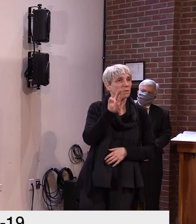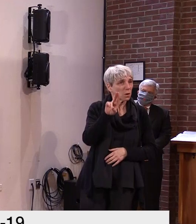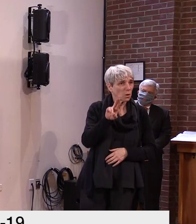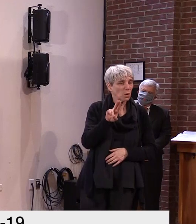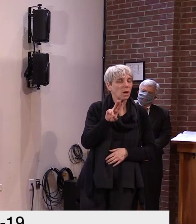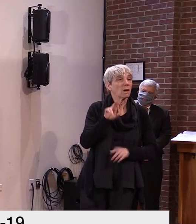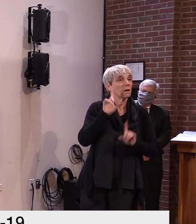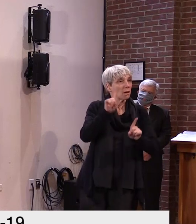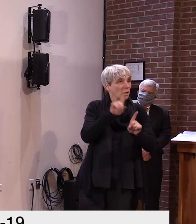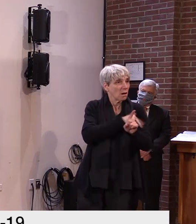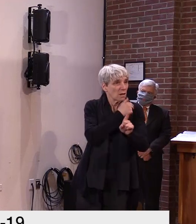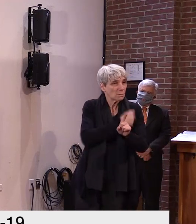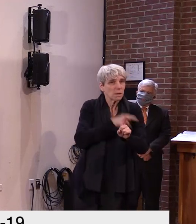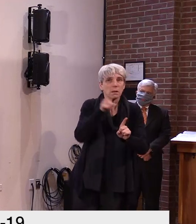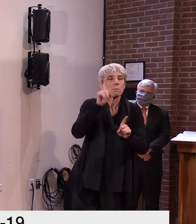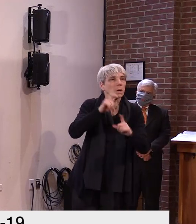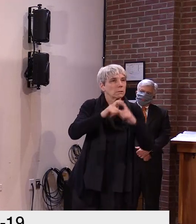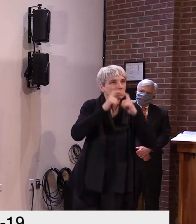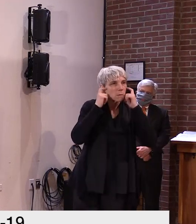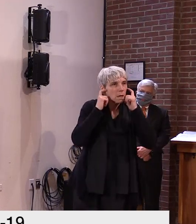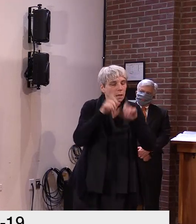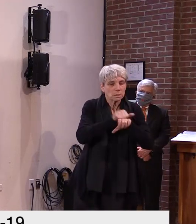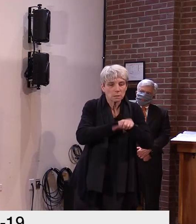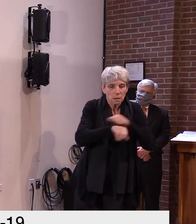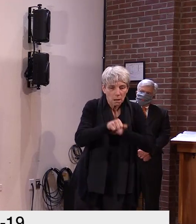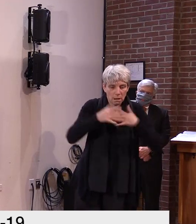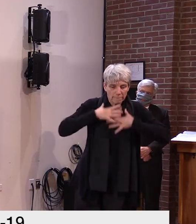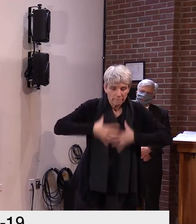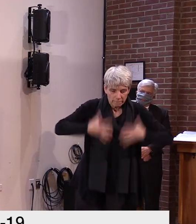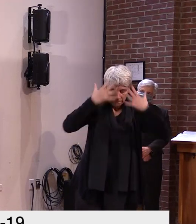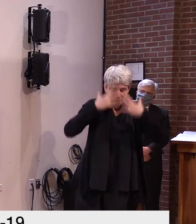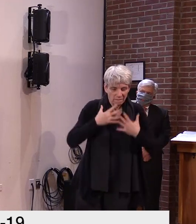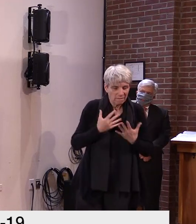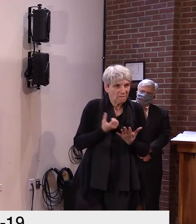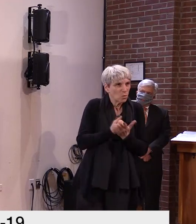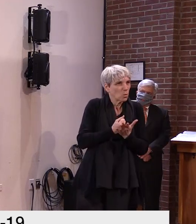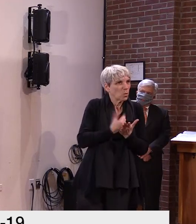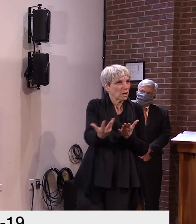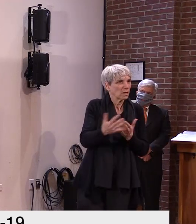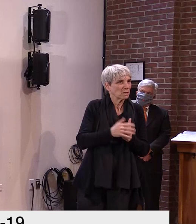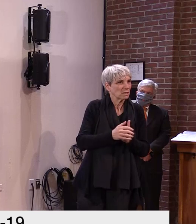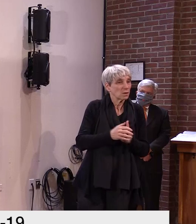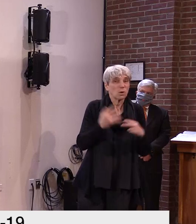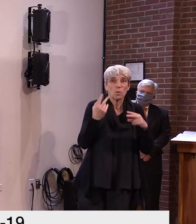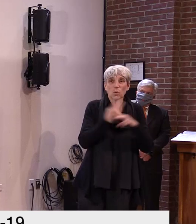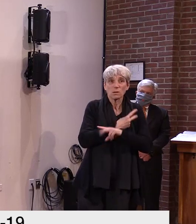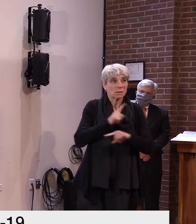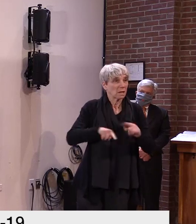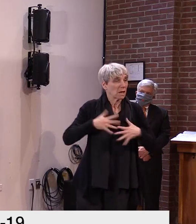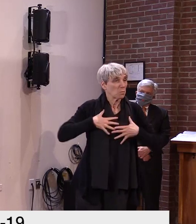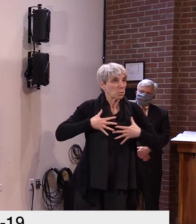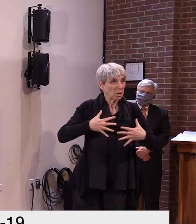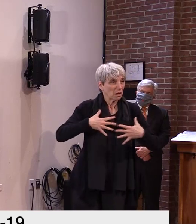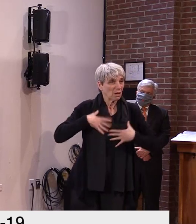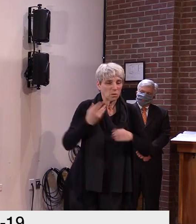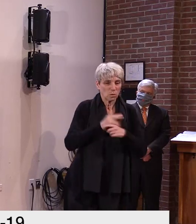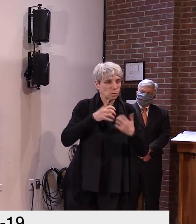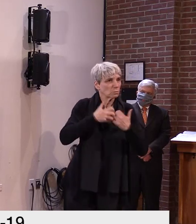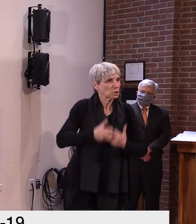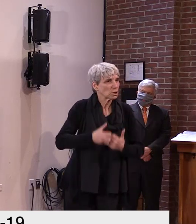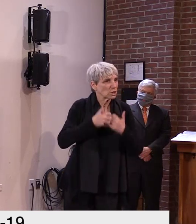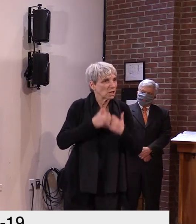for by the flu in addition to COVID-19. Things like ventilators, oxygen, ICU